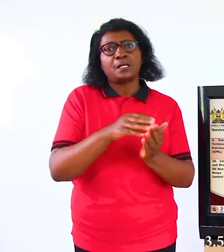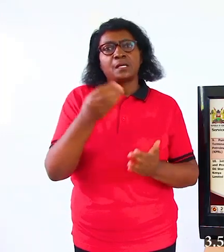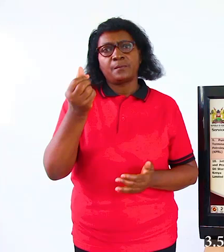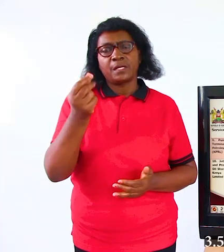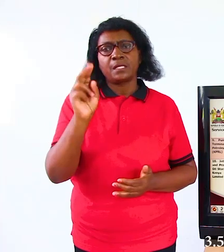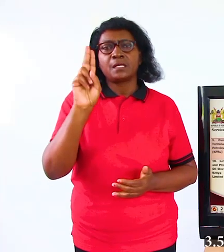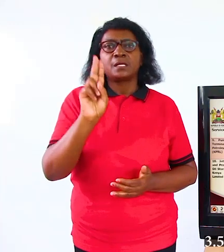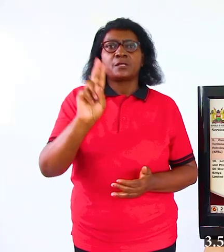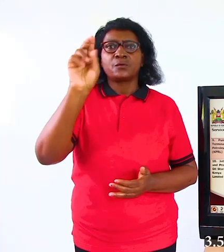3.55 US dollars.